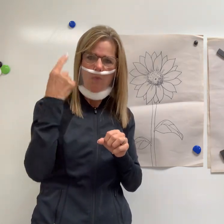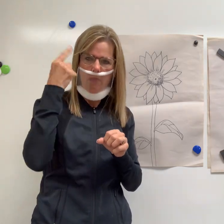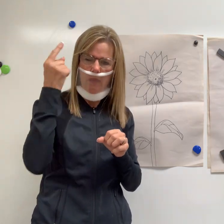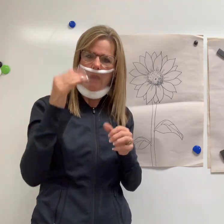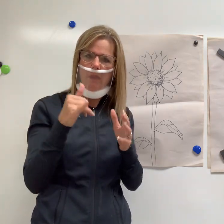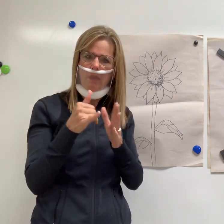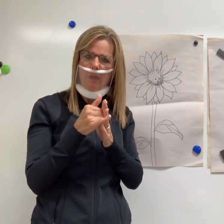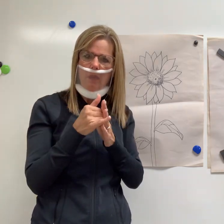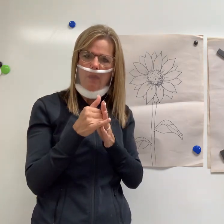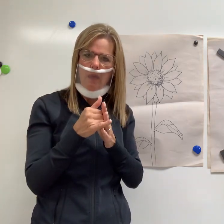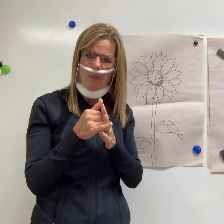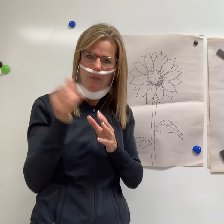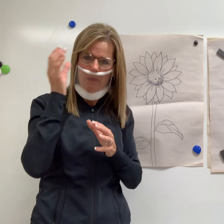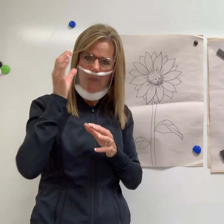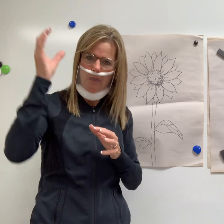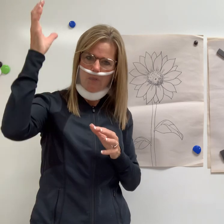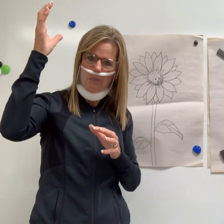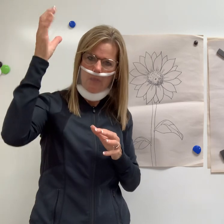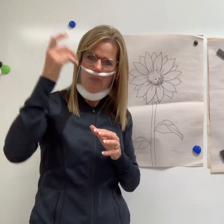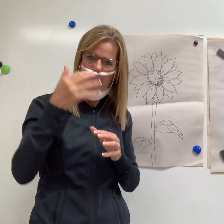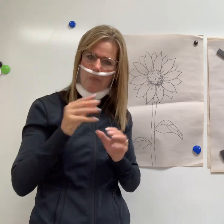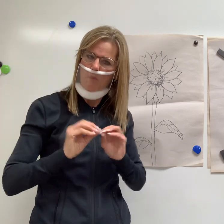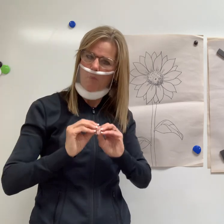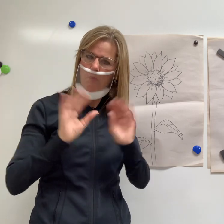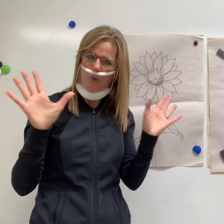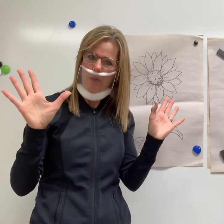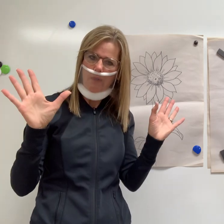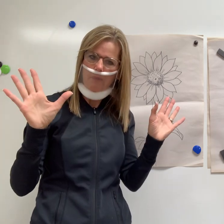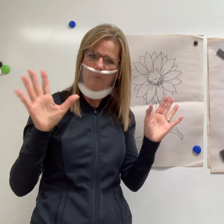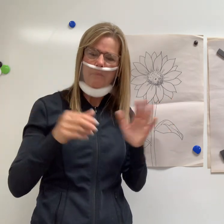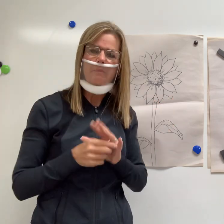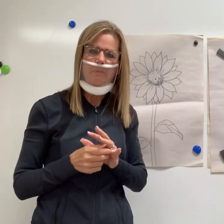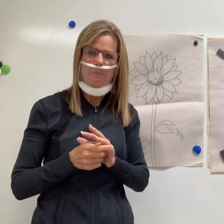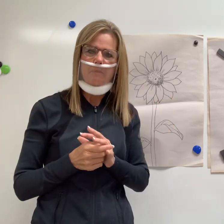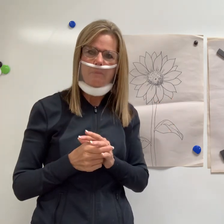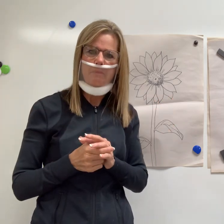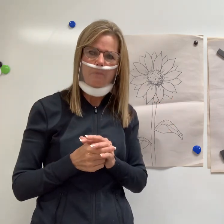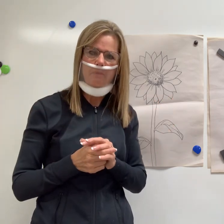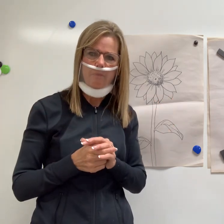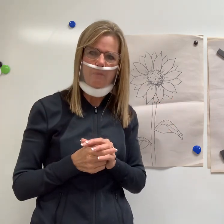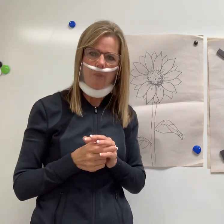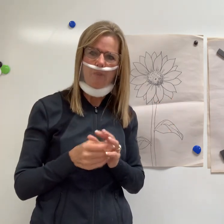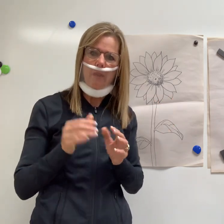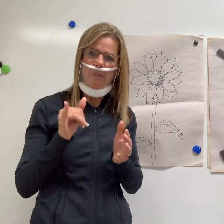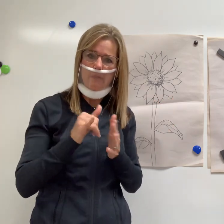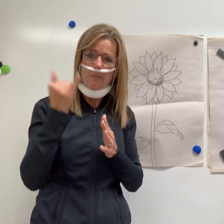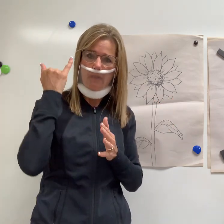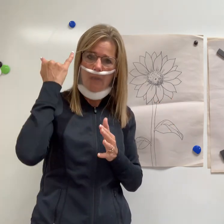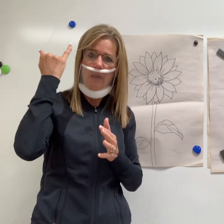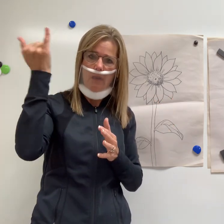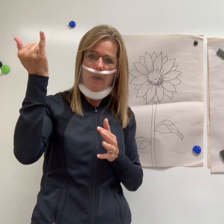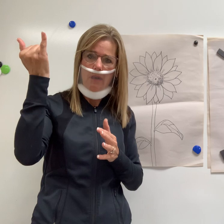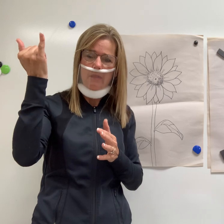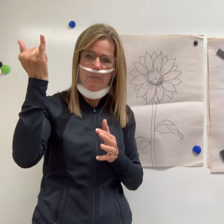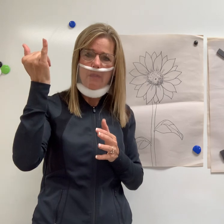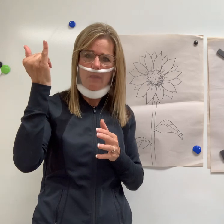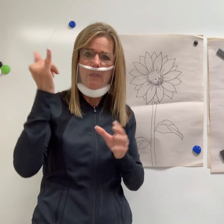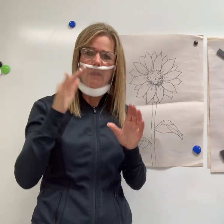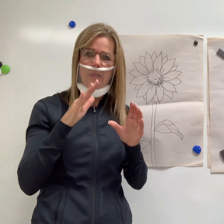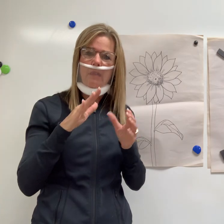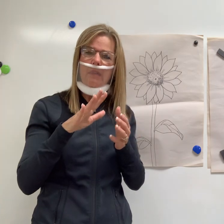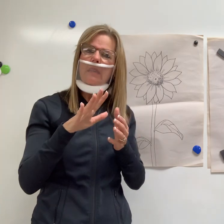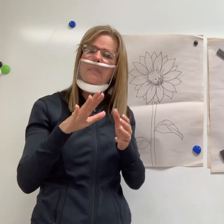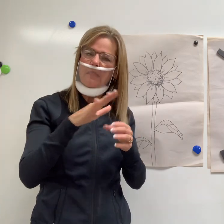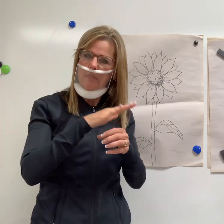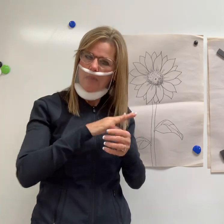clusters here and there. It gives the viewer, whoever's looking at your sunflower, the idea that it is obviously covered in texture, but you